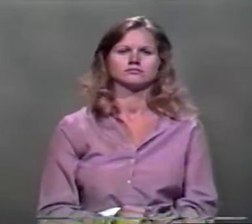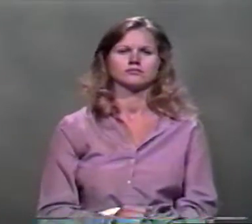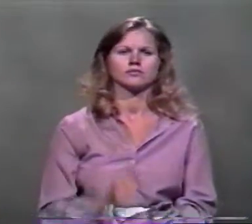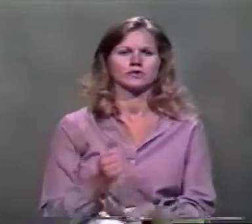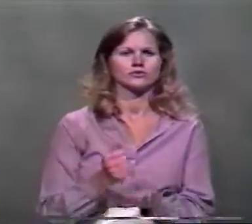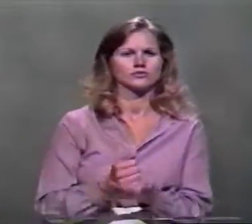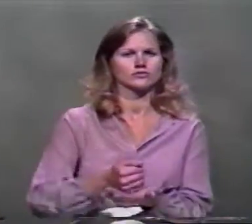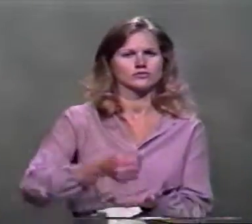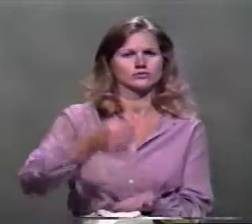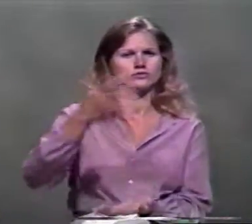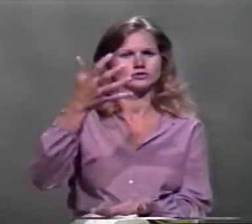Rich.